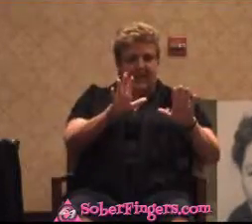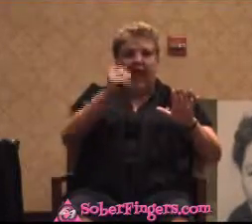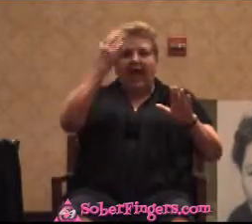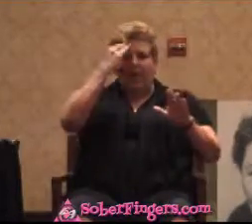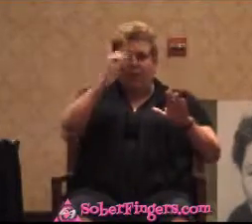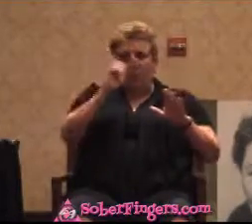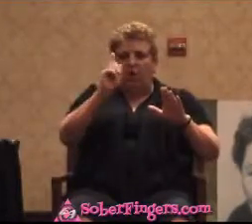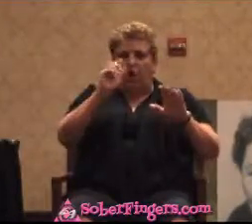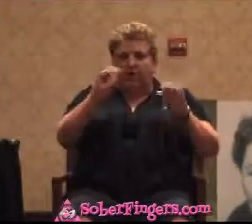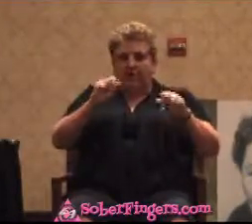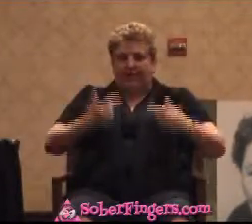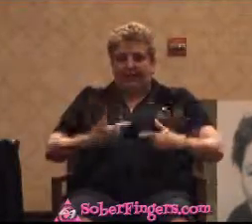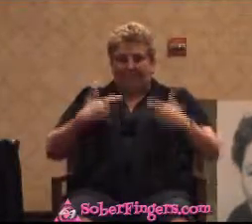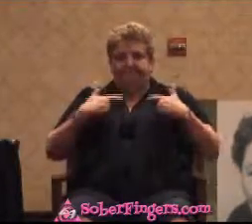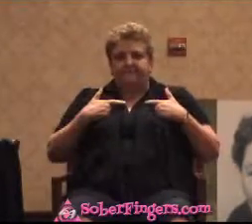was going to be living.